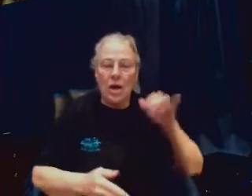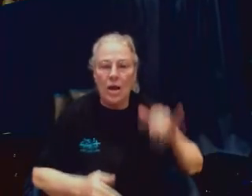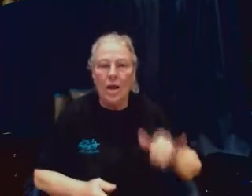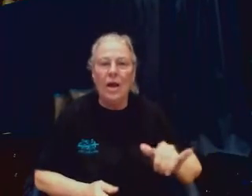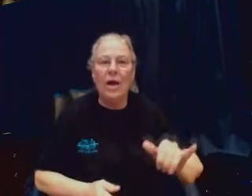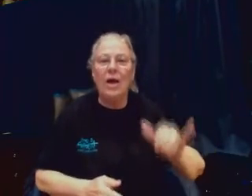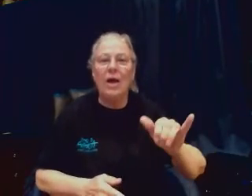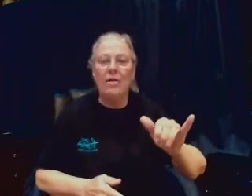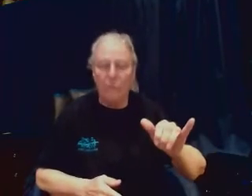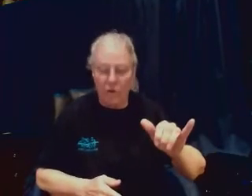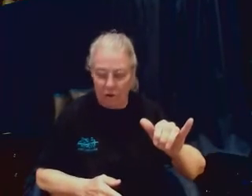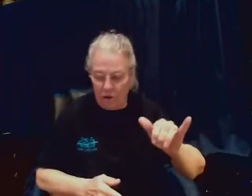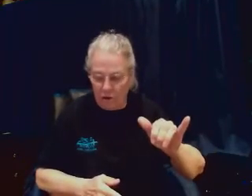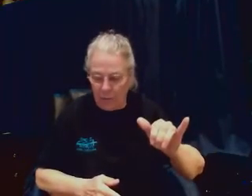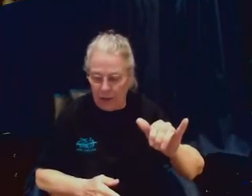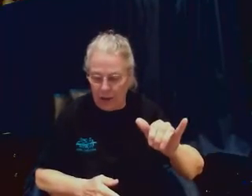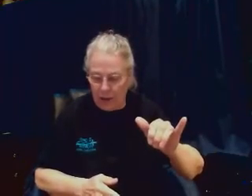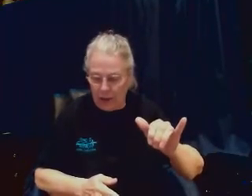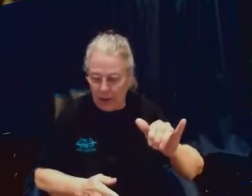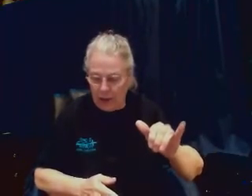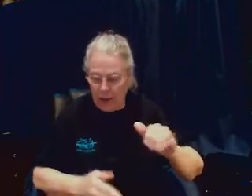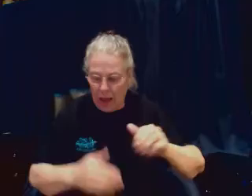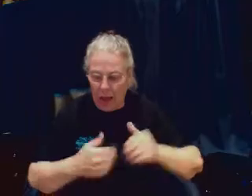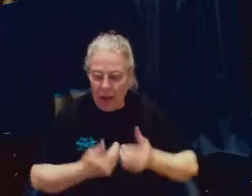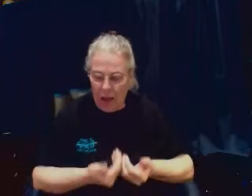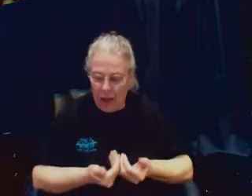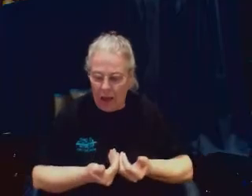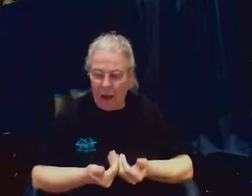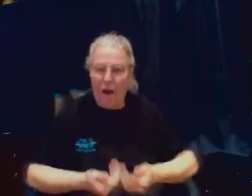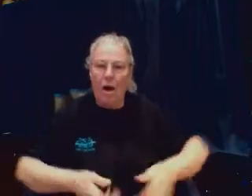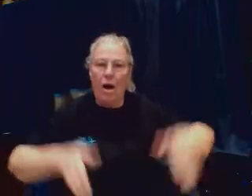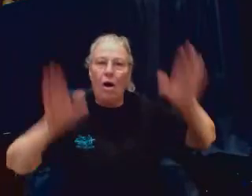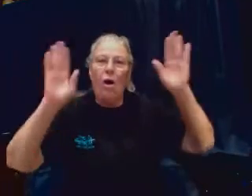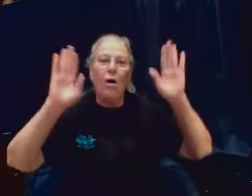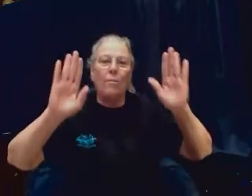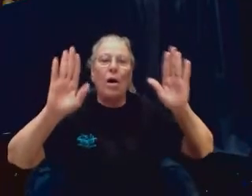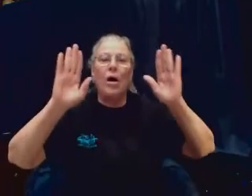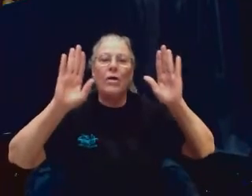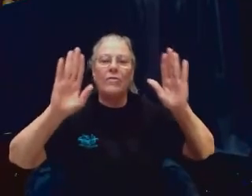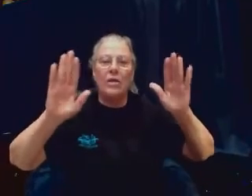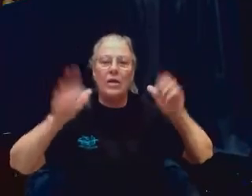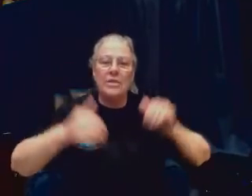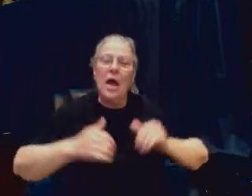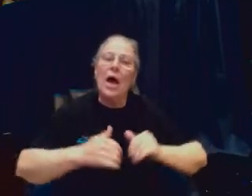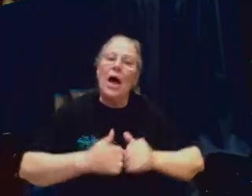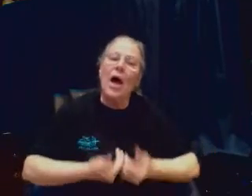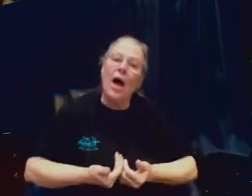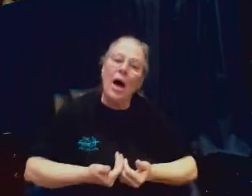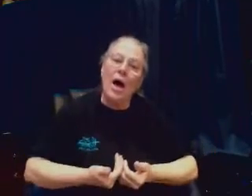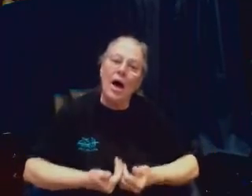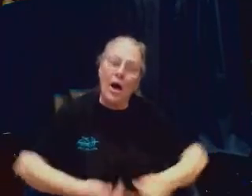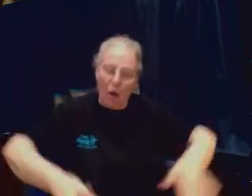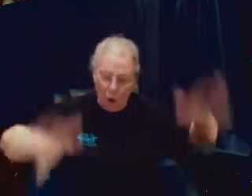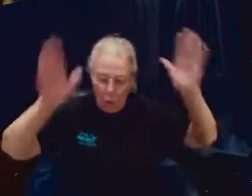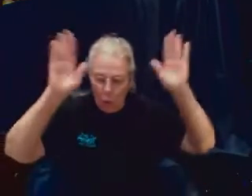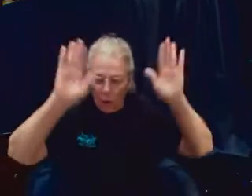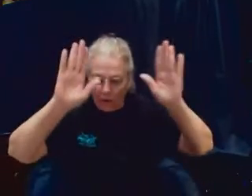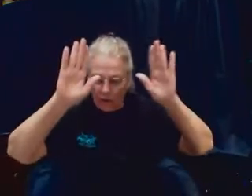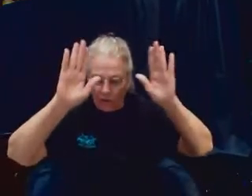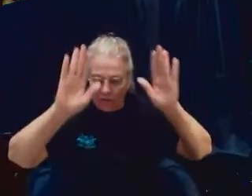shall ever be. How marvelous, how